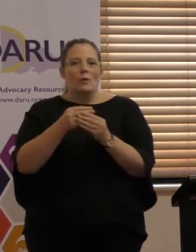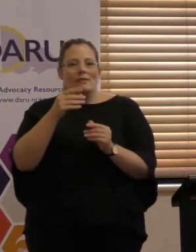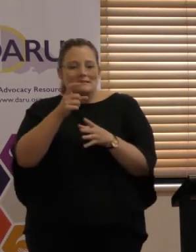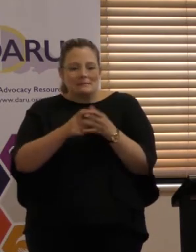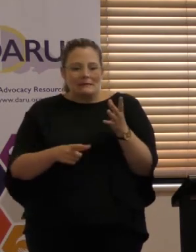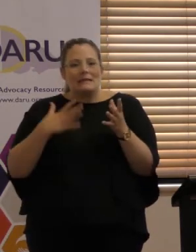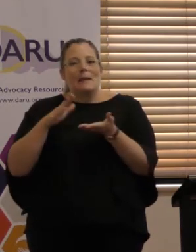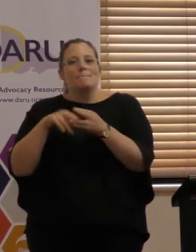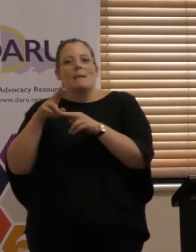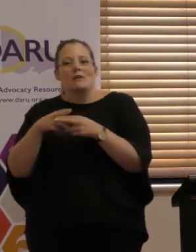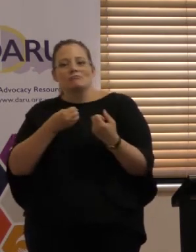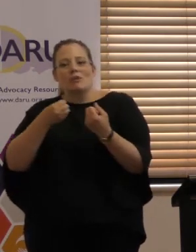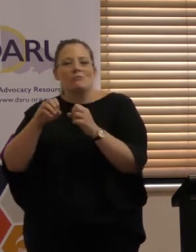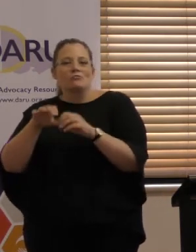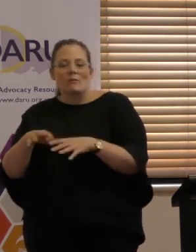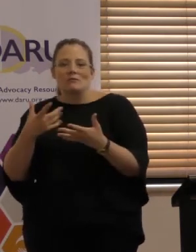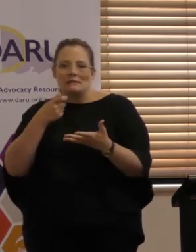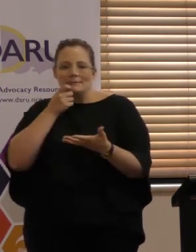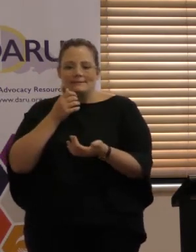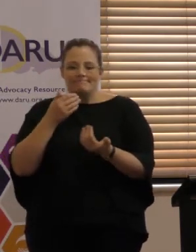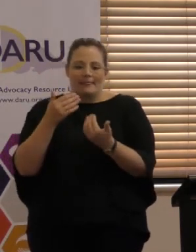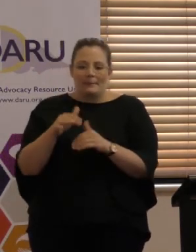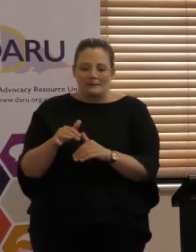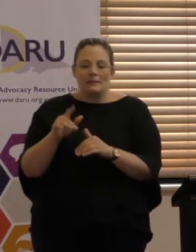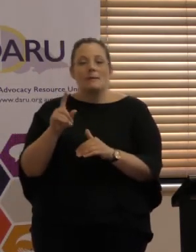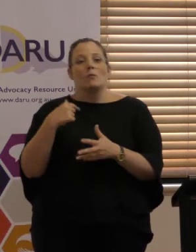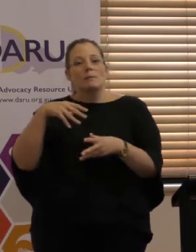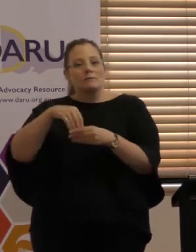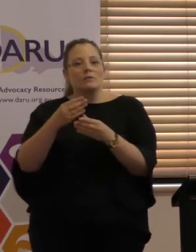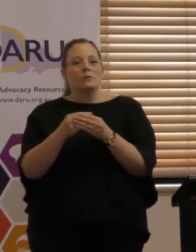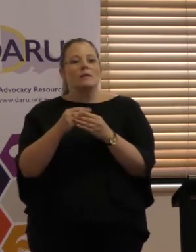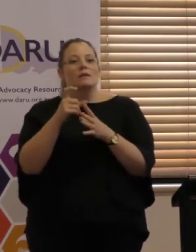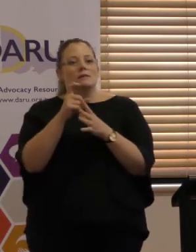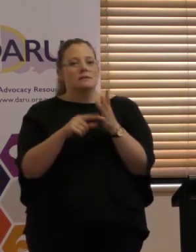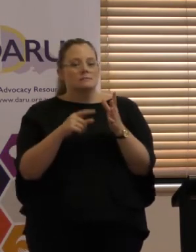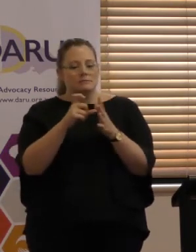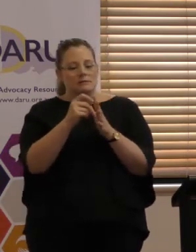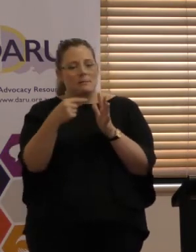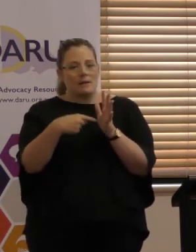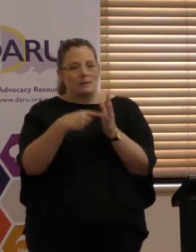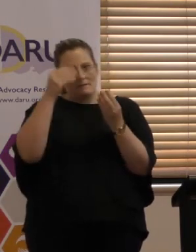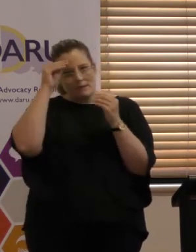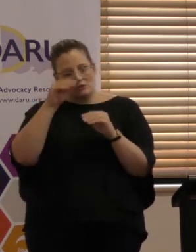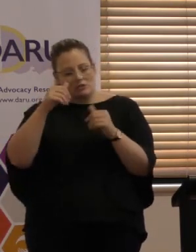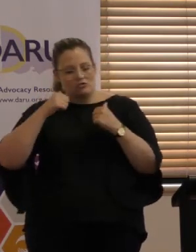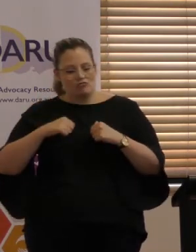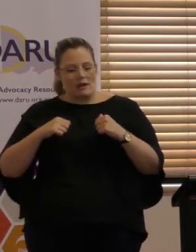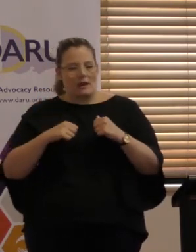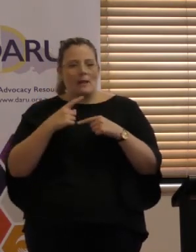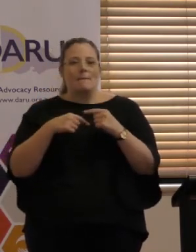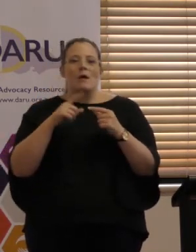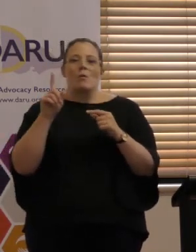But we've been part of some consultations with the Department of Education and Training around what inclusive education means to young